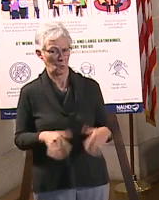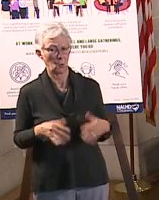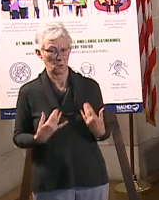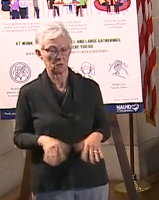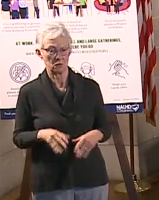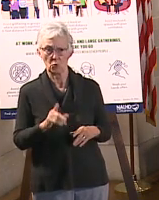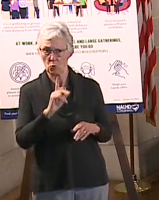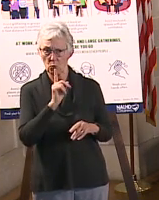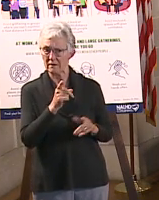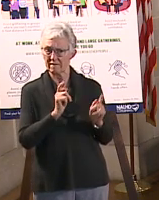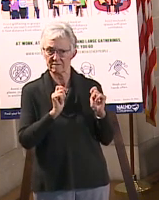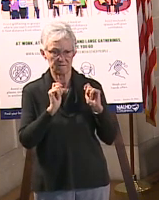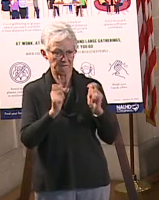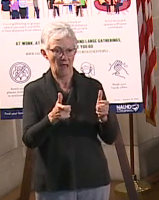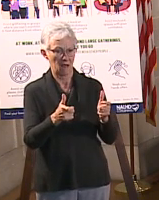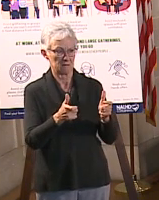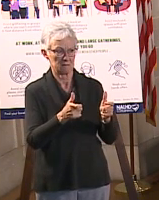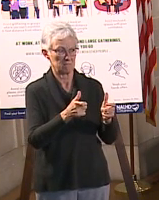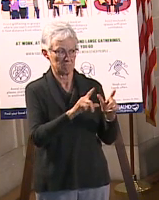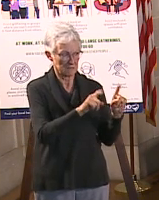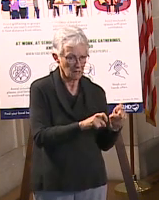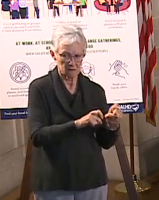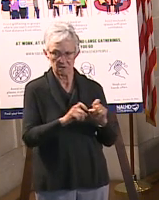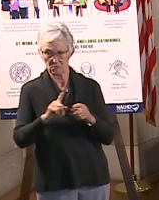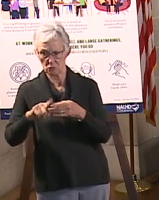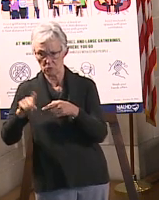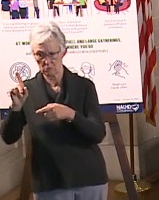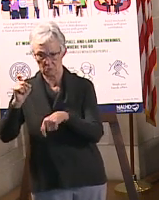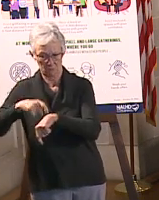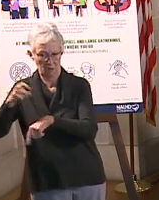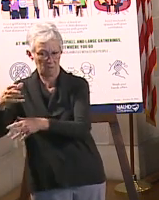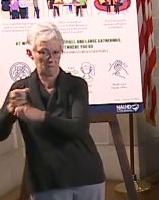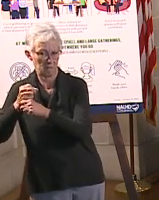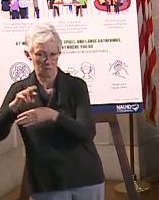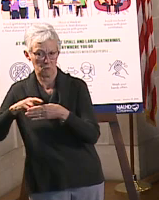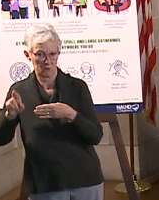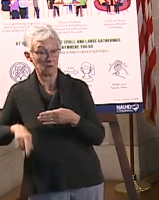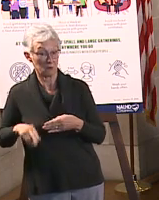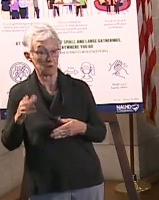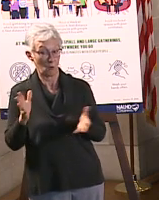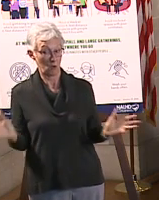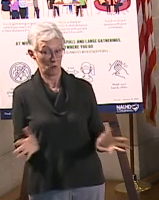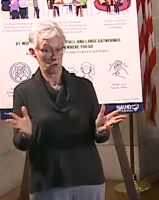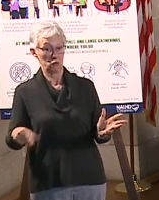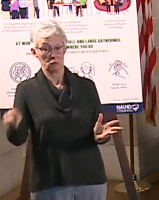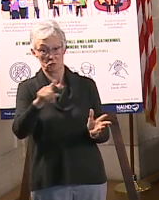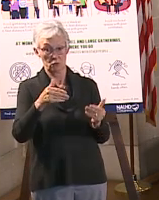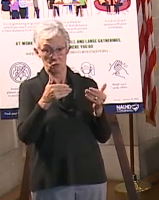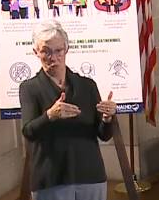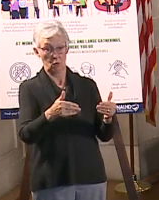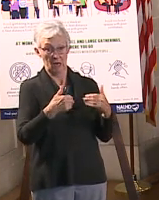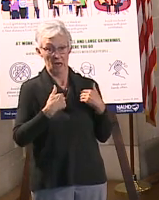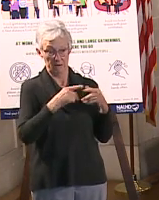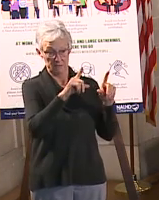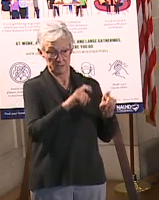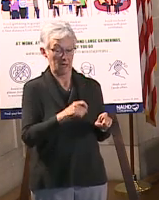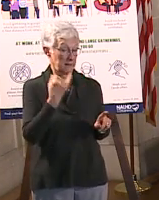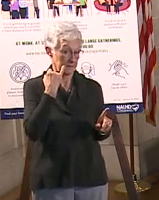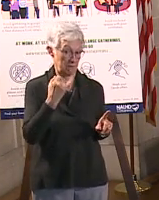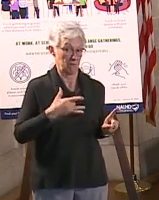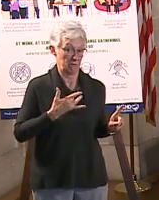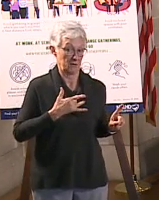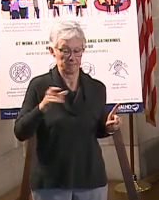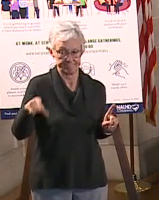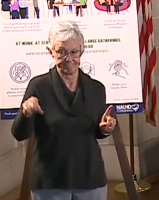Nebraska. Please take that opportunity to go get tested. All right, so today we've got a number of things we want to